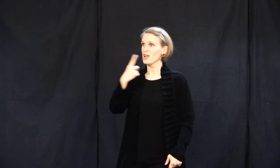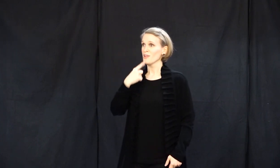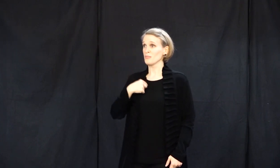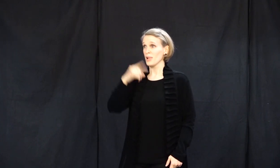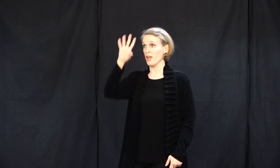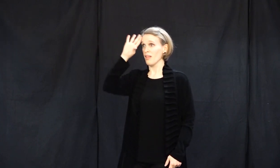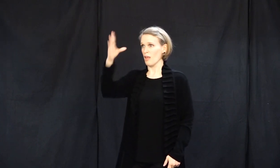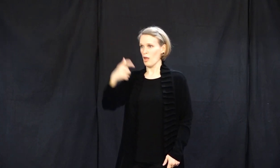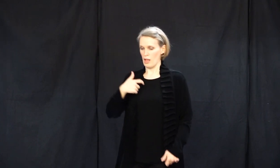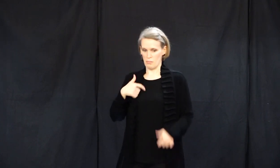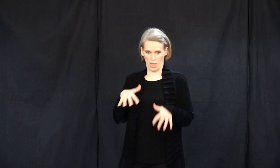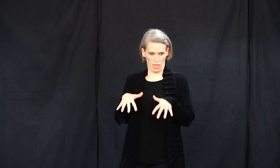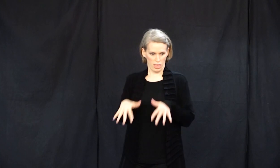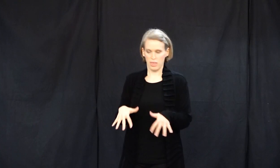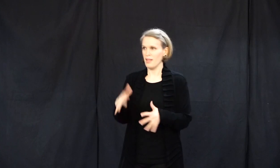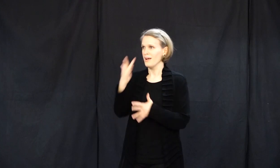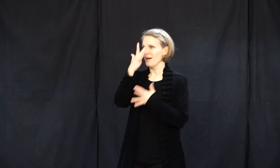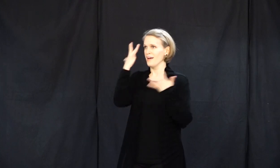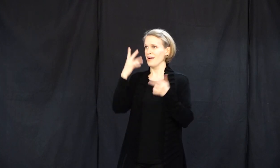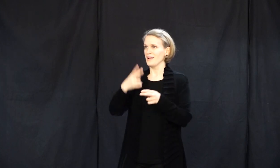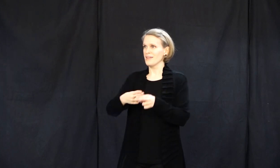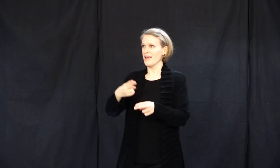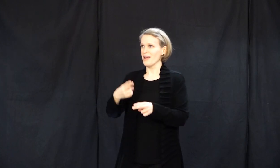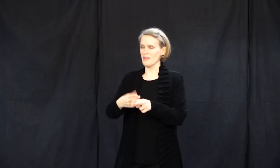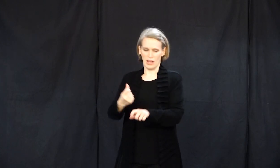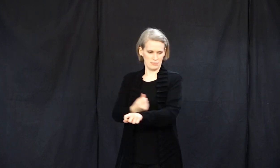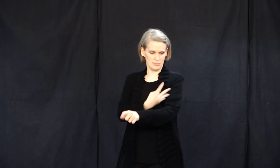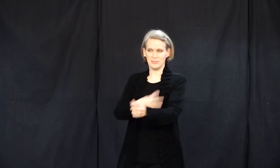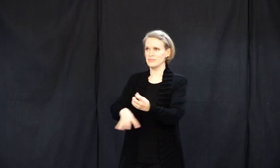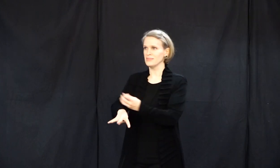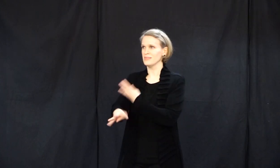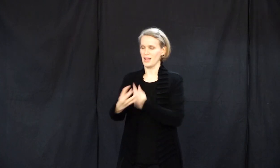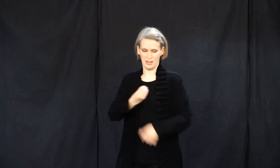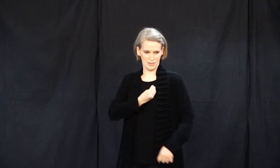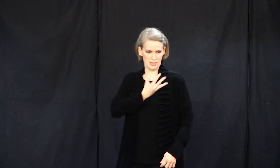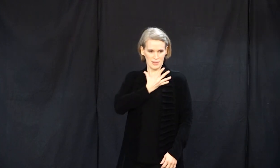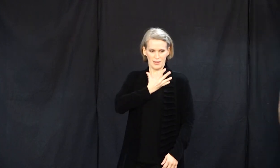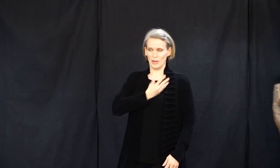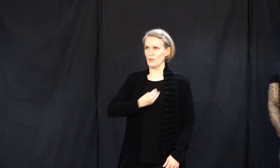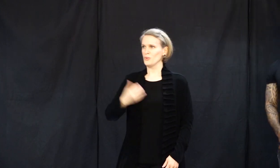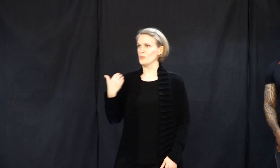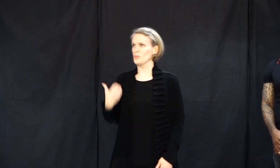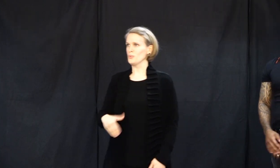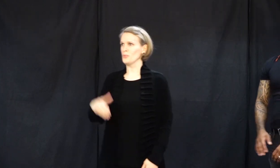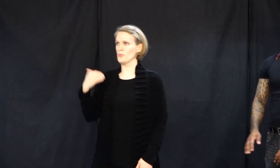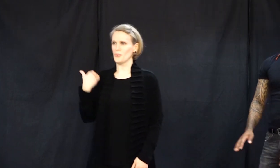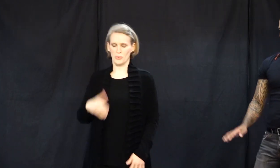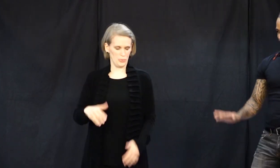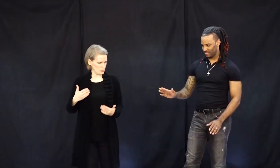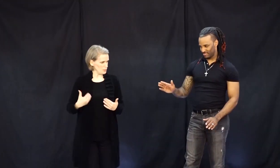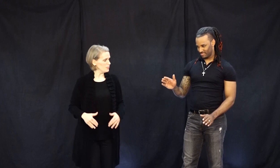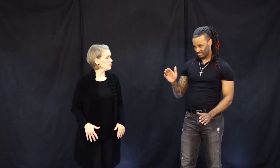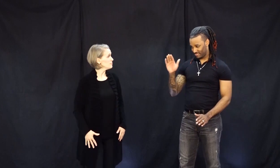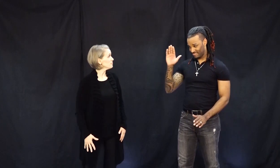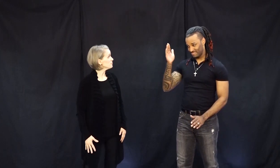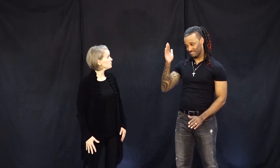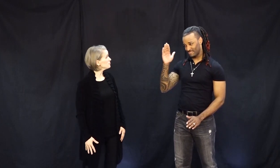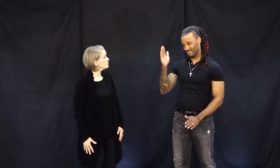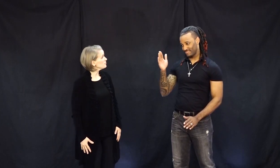hi, I forgot my dang name. Set my heart aflame, every part aflame. This is not a game. You strike me